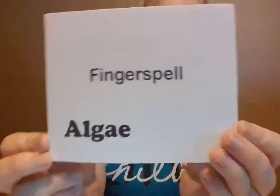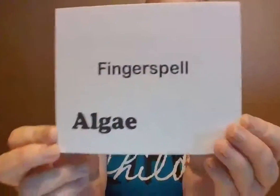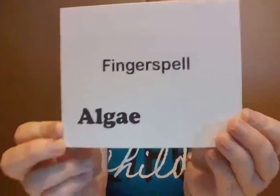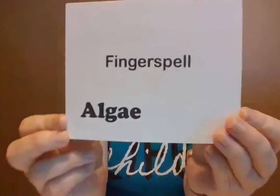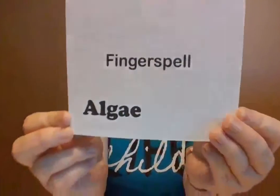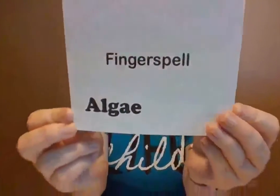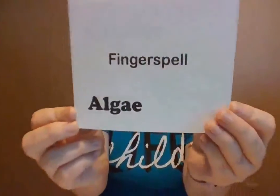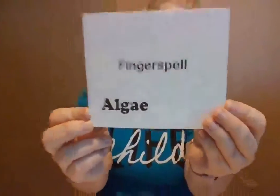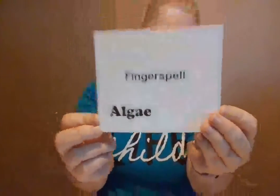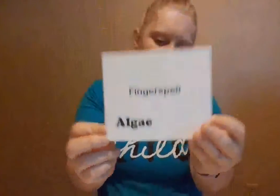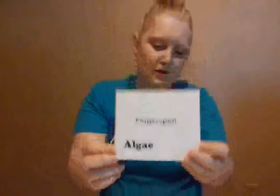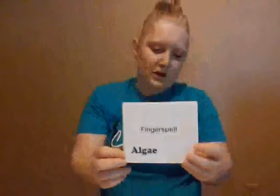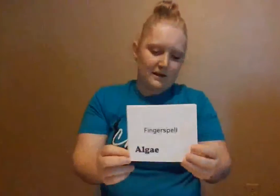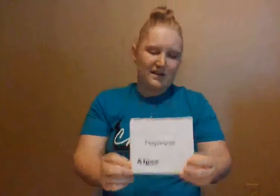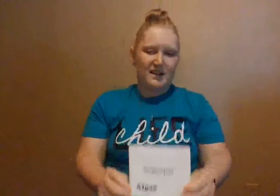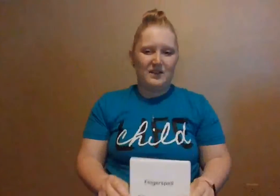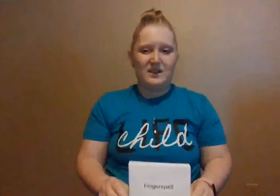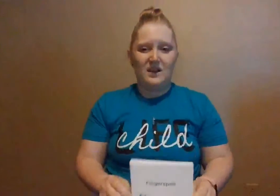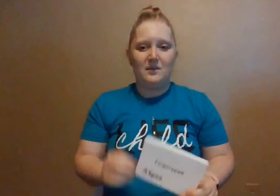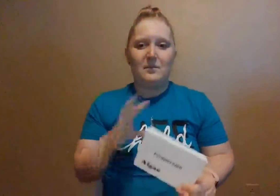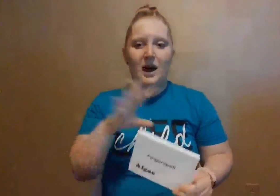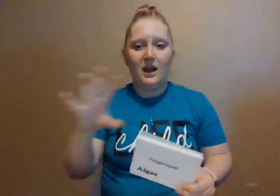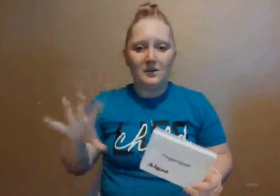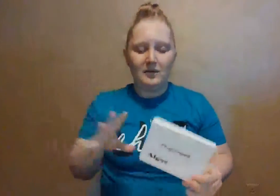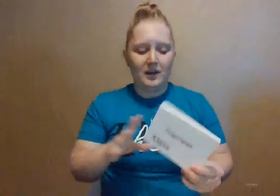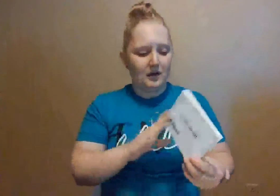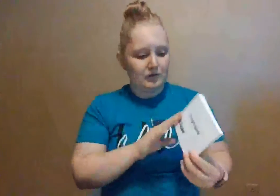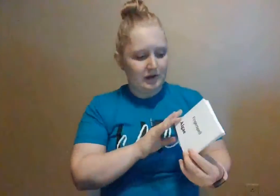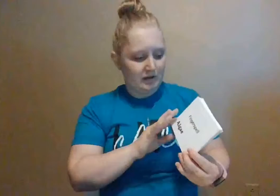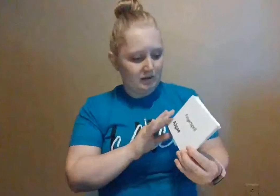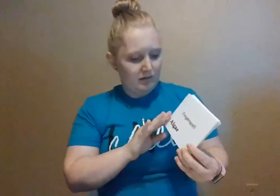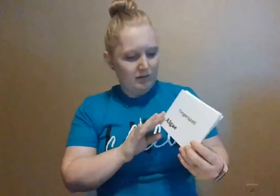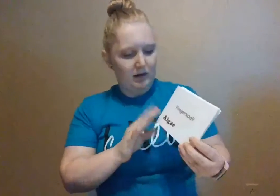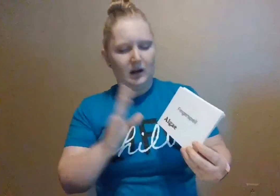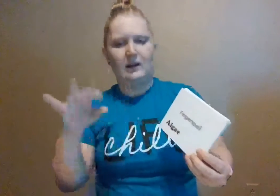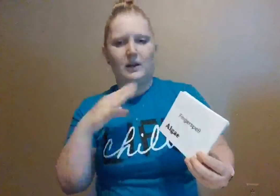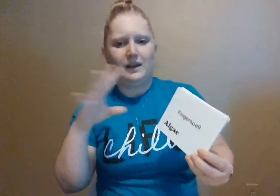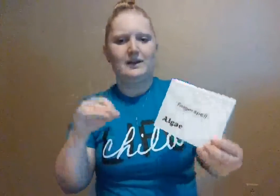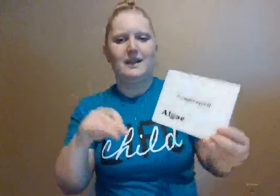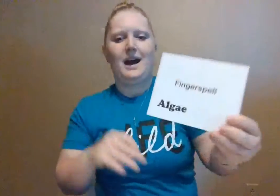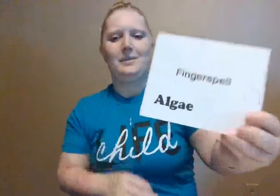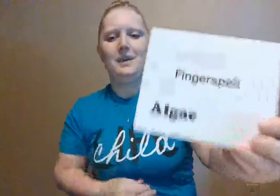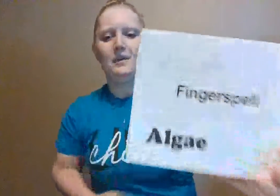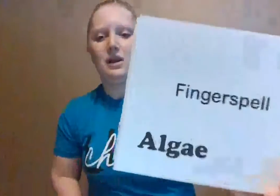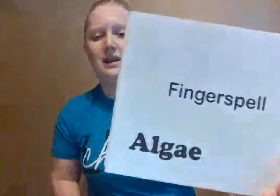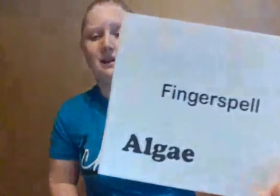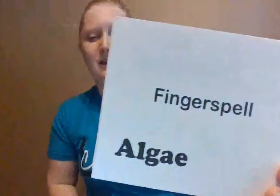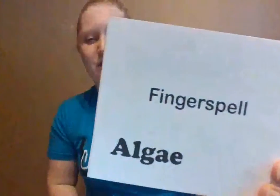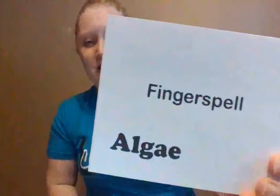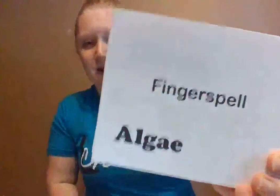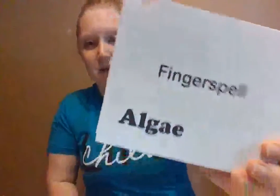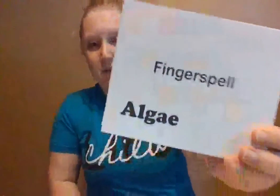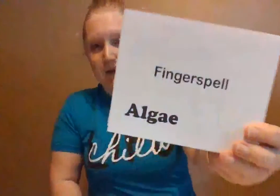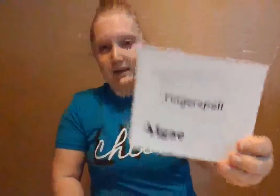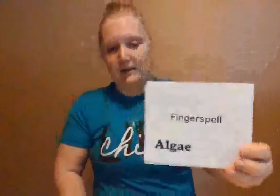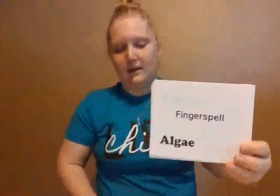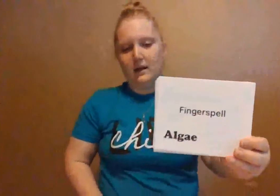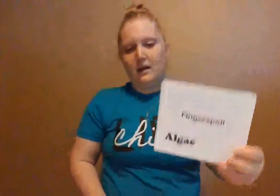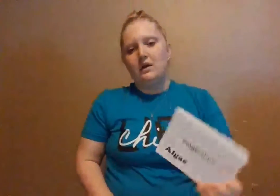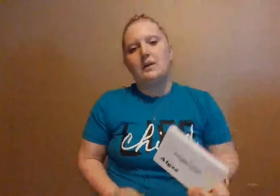algae. So algae is the stuff that's on the bottom of the ocean. Or no, the top of the ocean. It's usually green. So